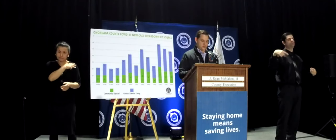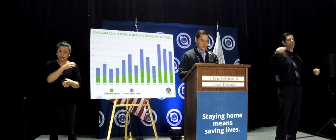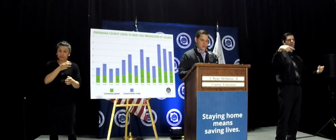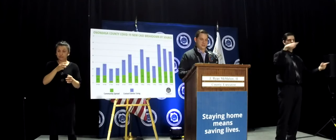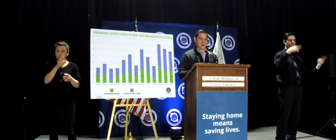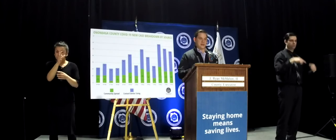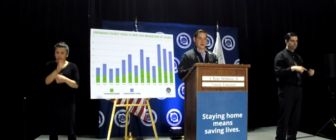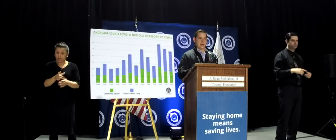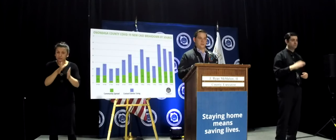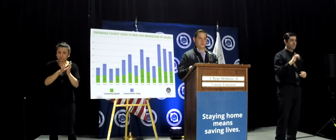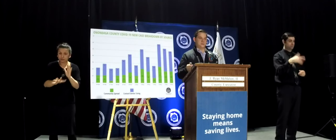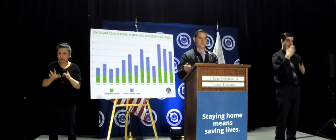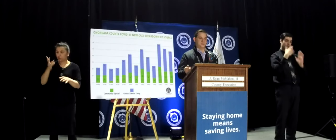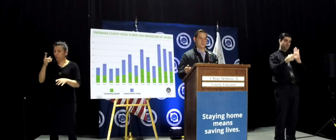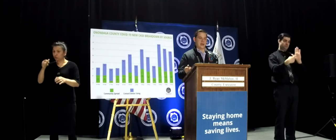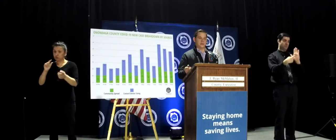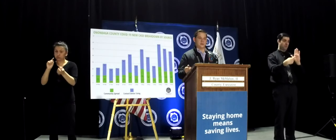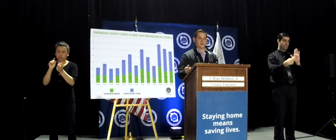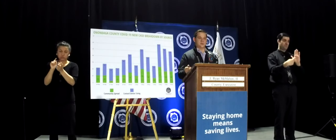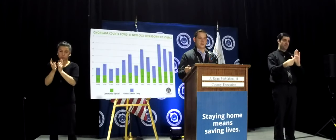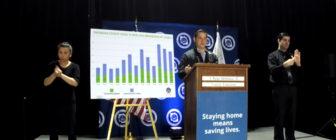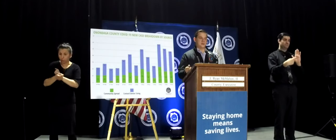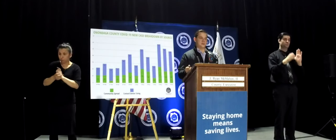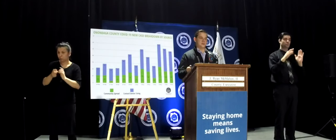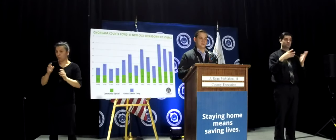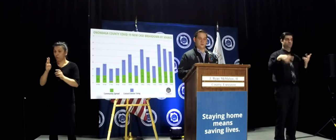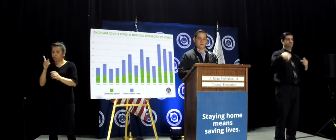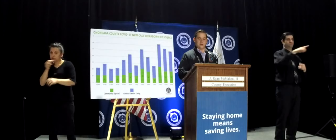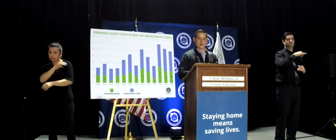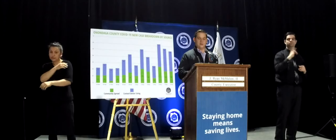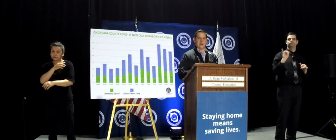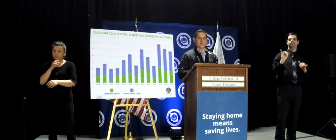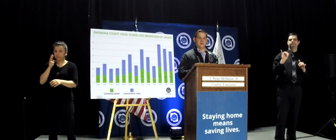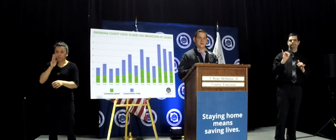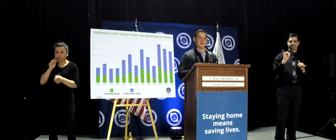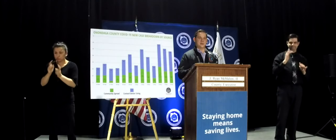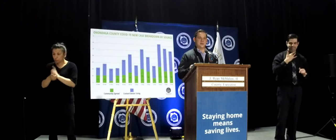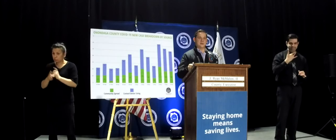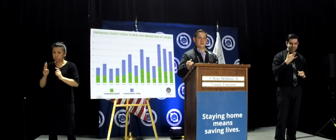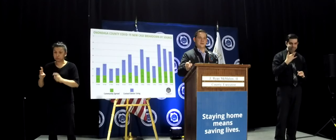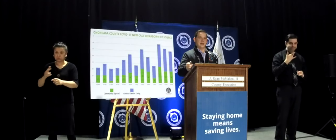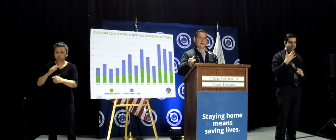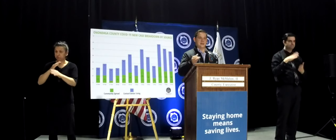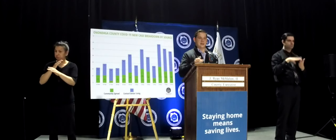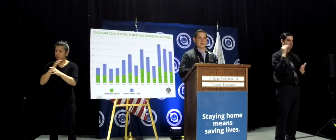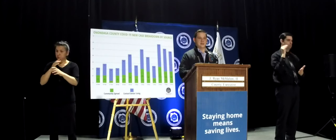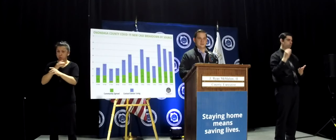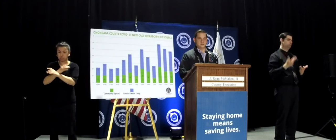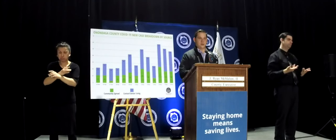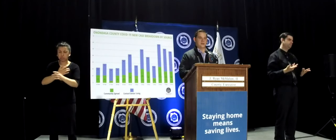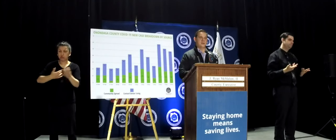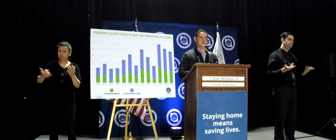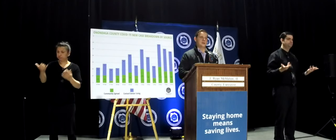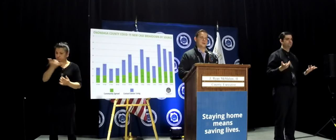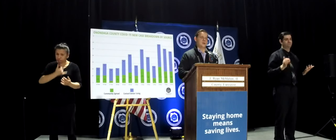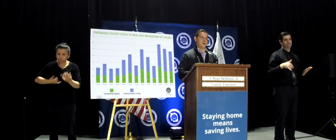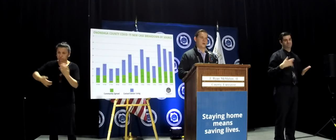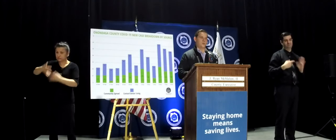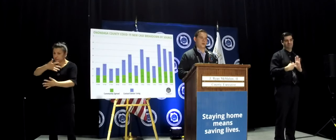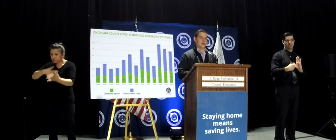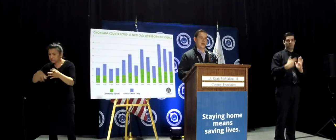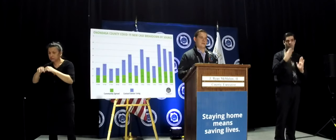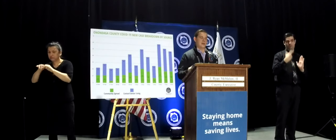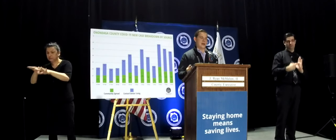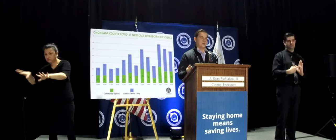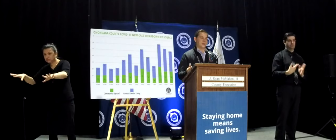And there's things that can happen, gatherings that, you have gatherings and you get contact cases, right? So